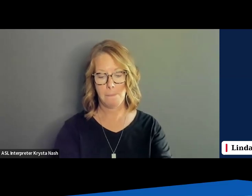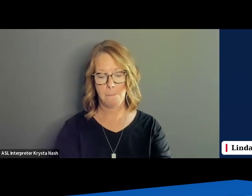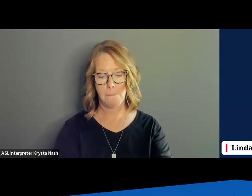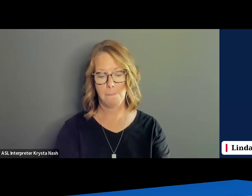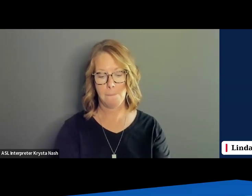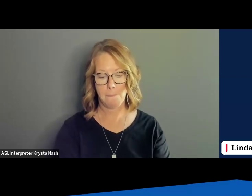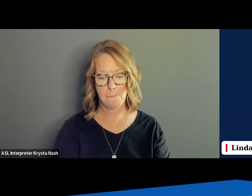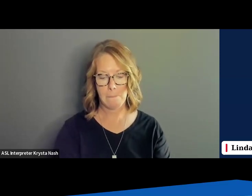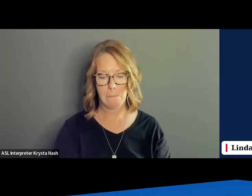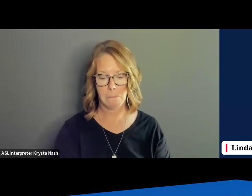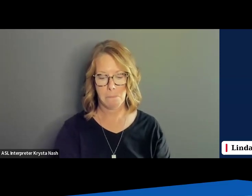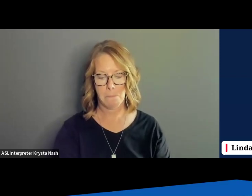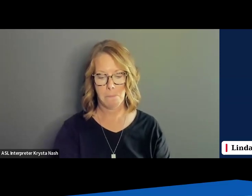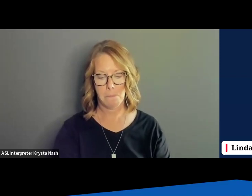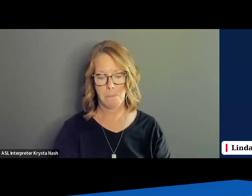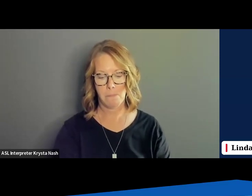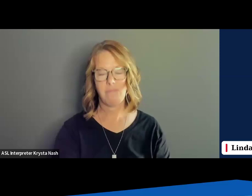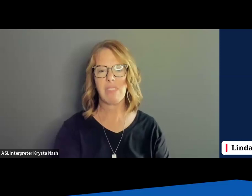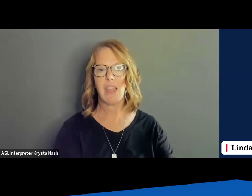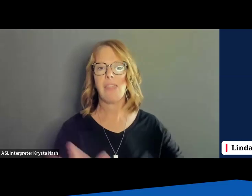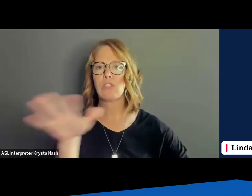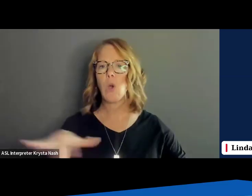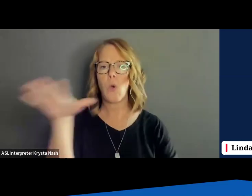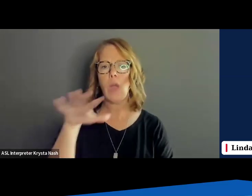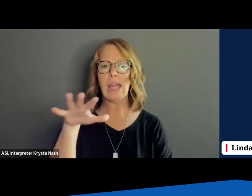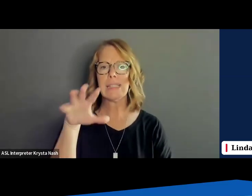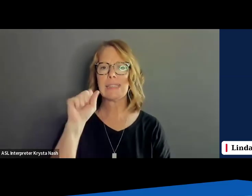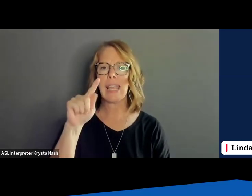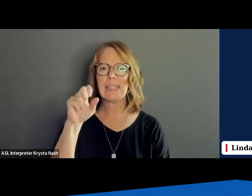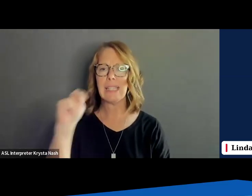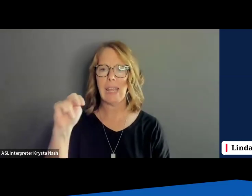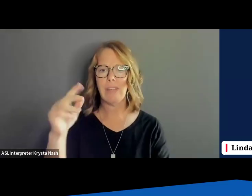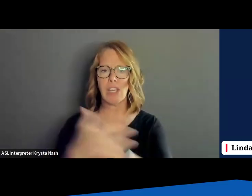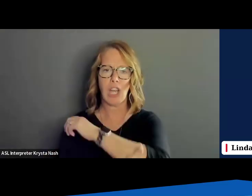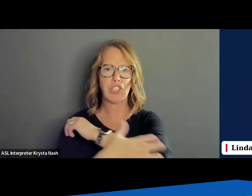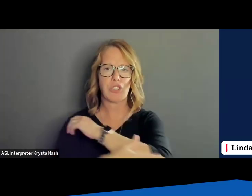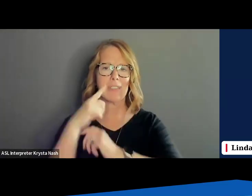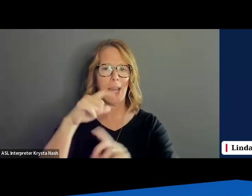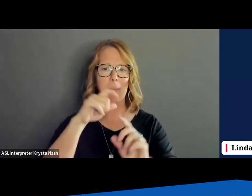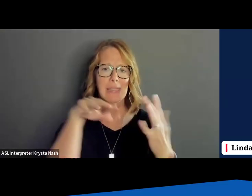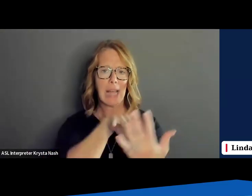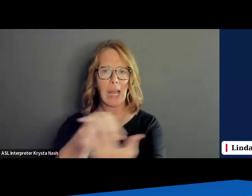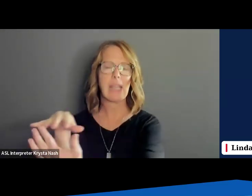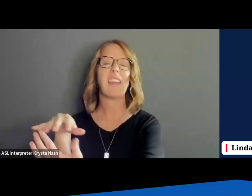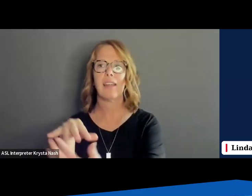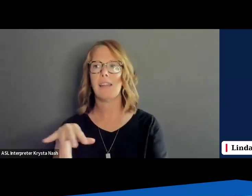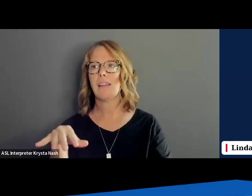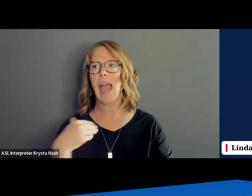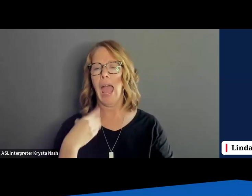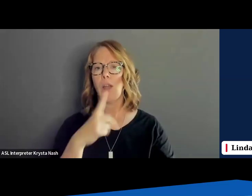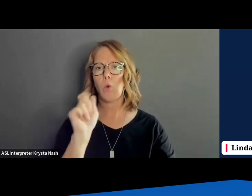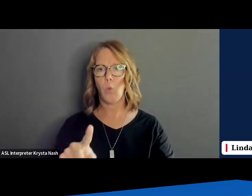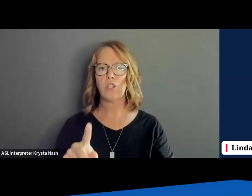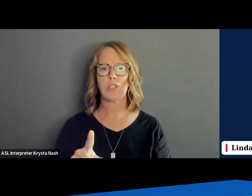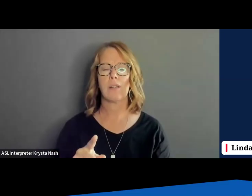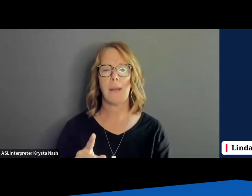in the Scandinavian countries that have been studying this and have demonstrated this. I had a question on that.